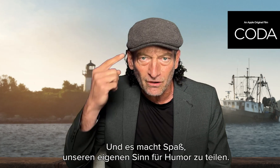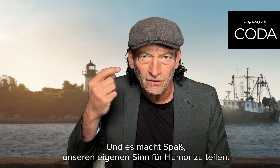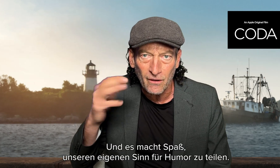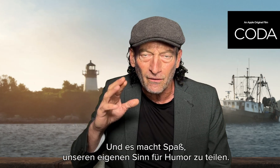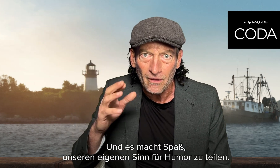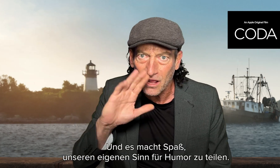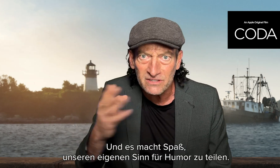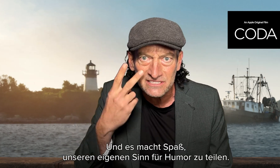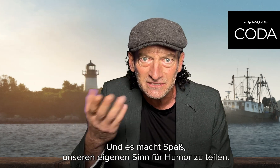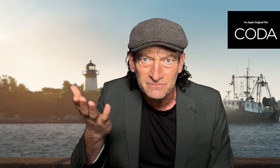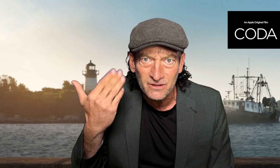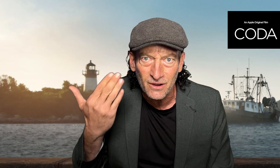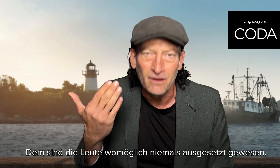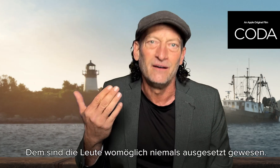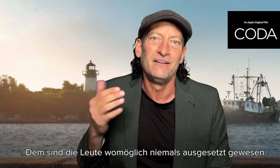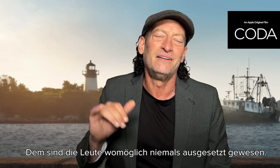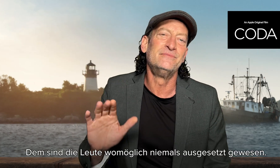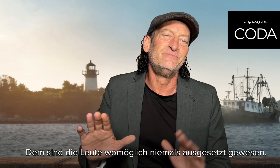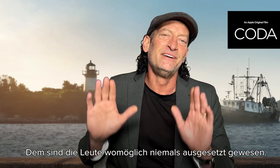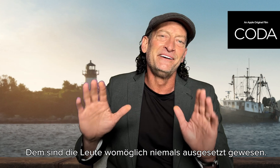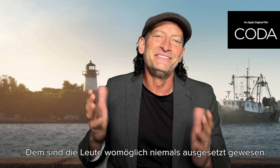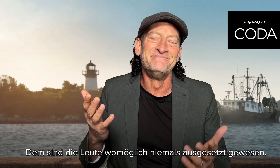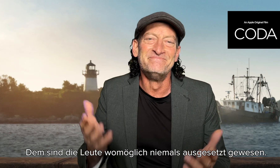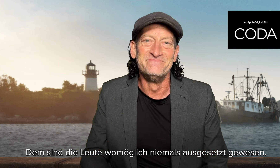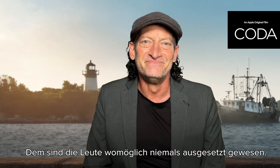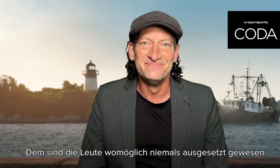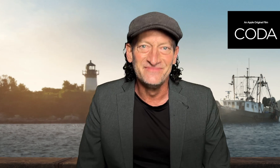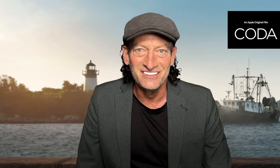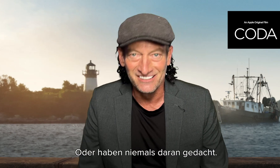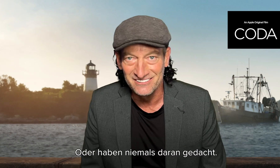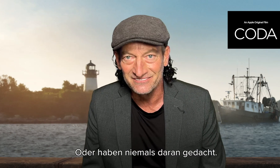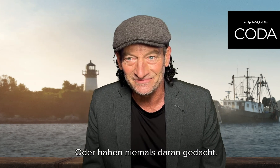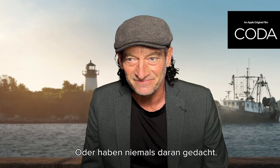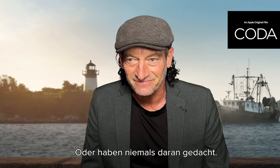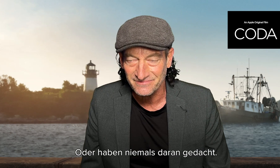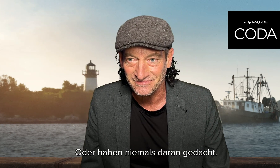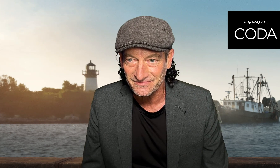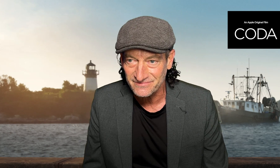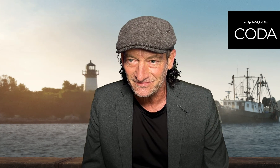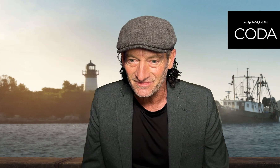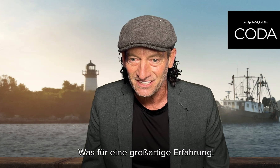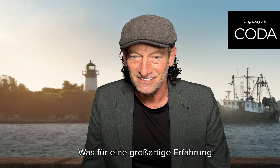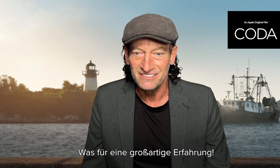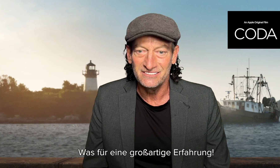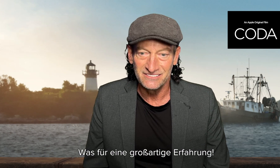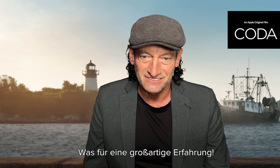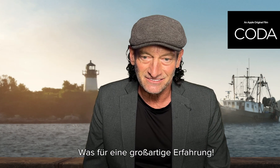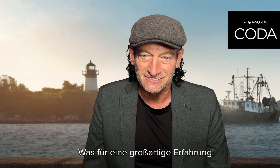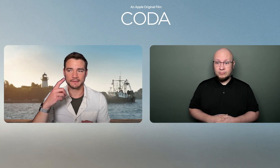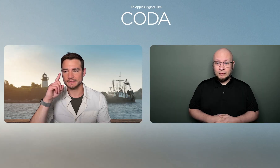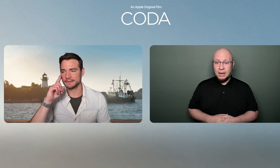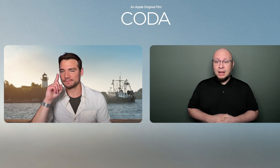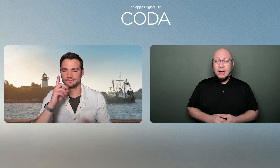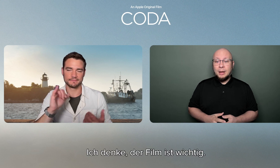to share our own sense of humor that people have maybe never been exposed to or never even thought of. What a great